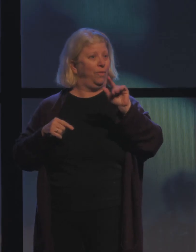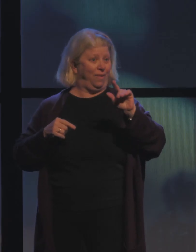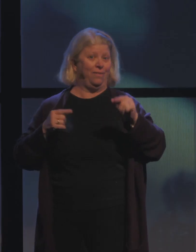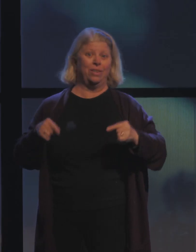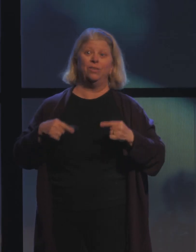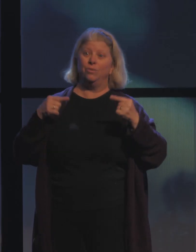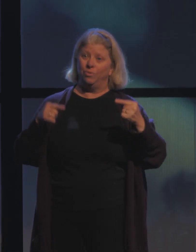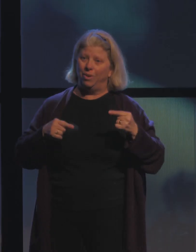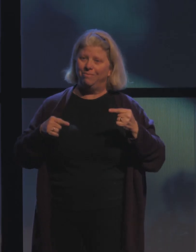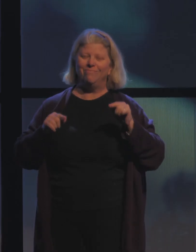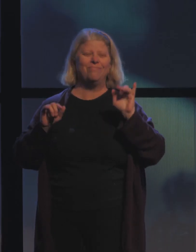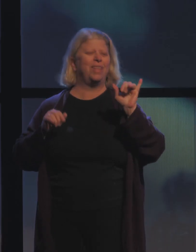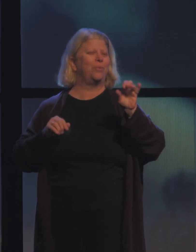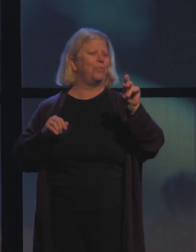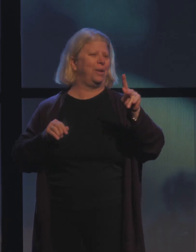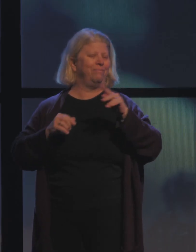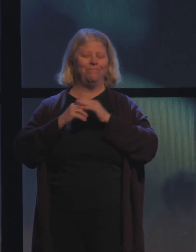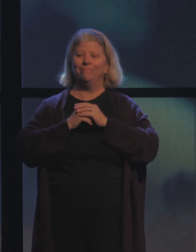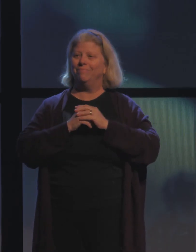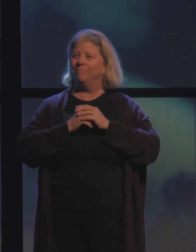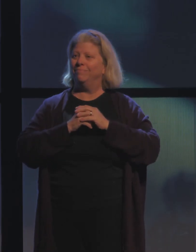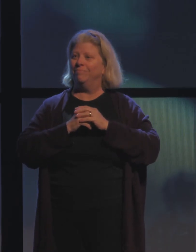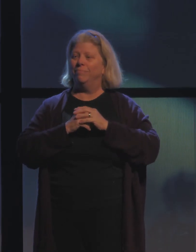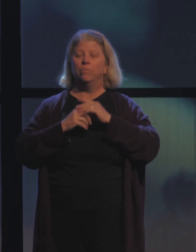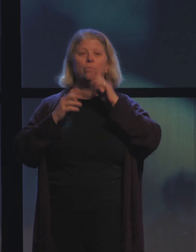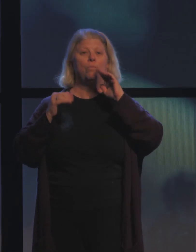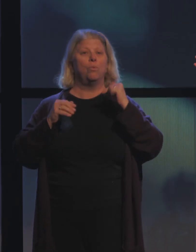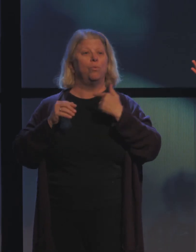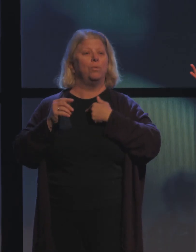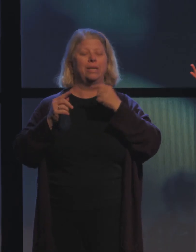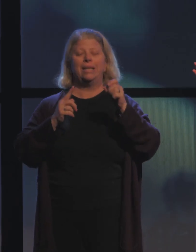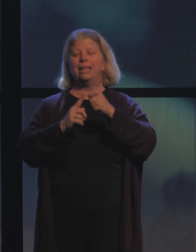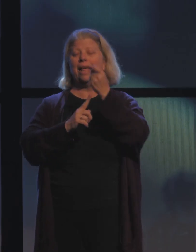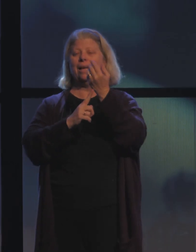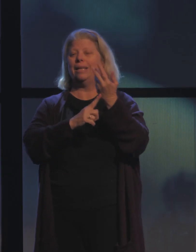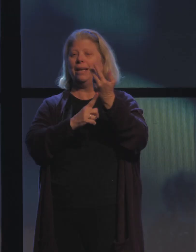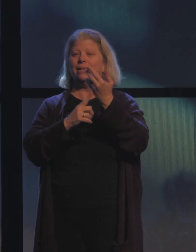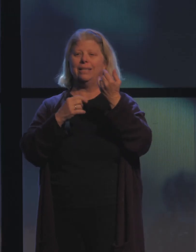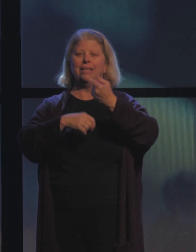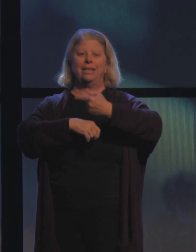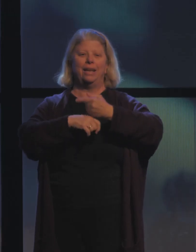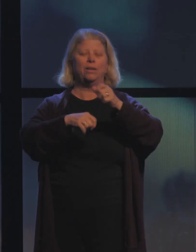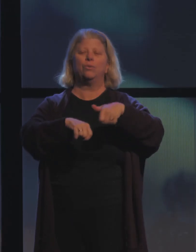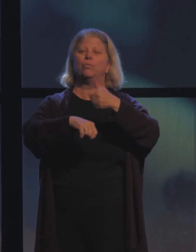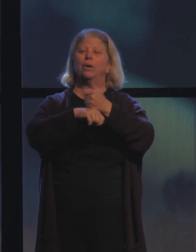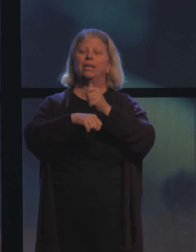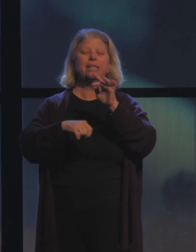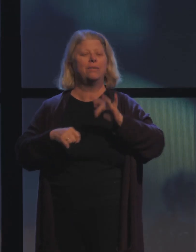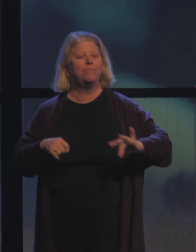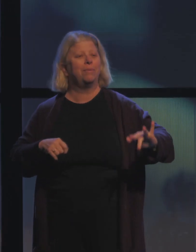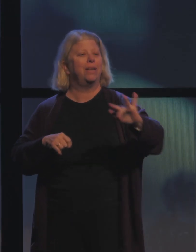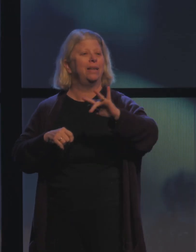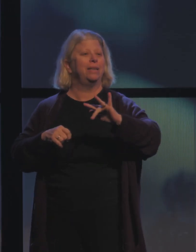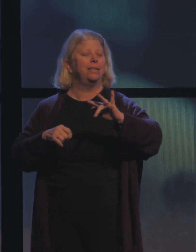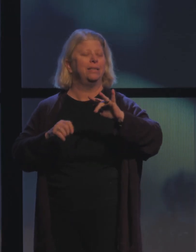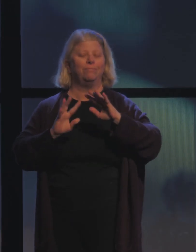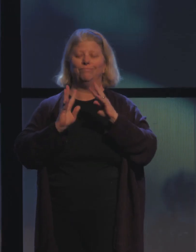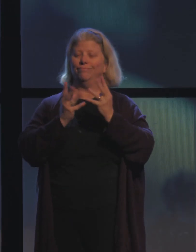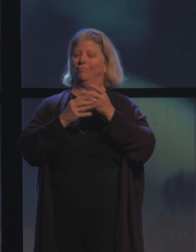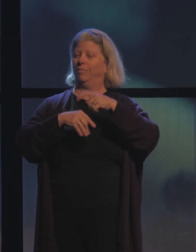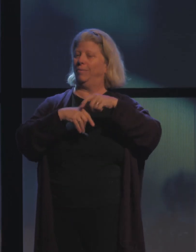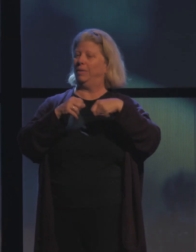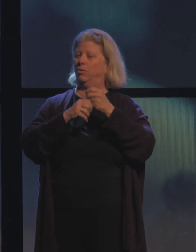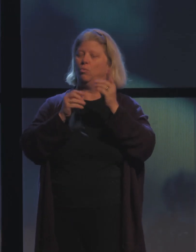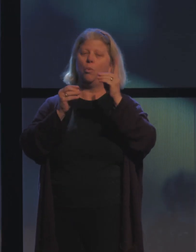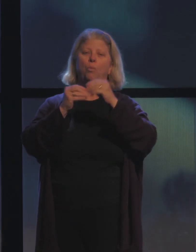struggle, and that's okay. And I hope that we can light them today and just create a space in this Advent season just one